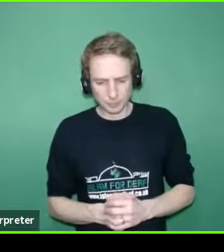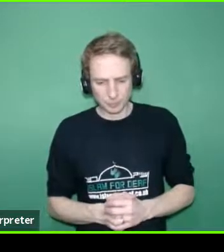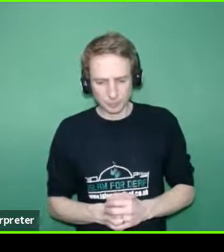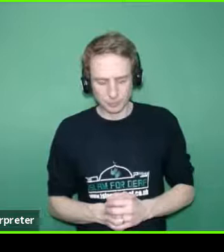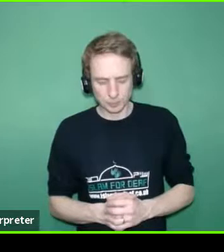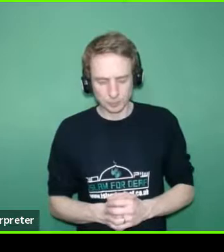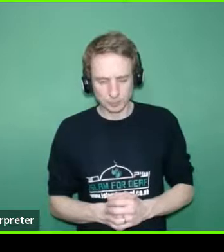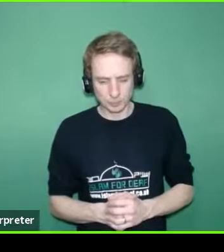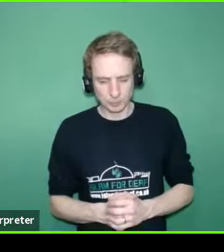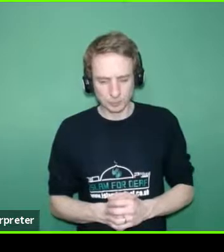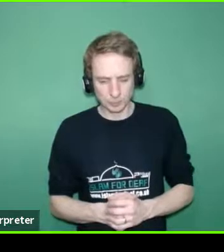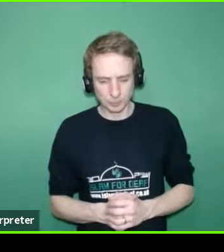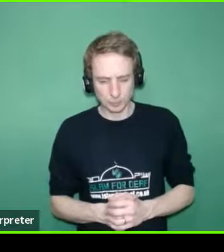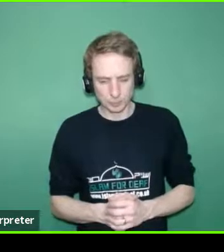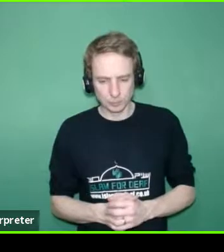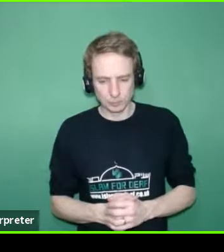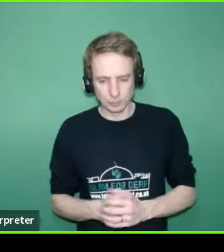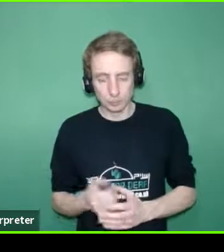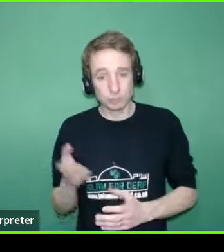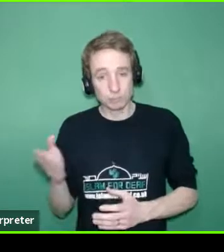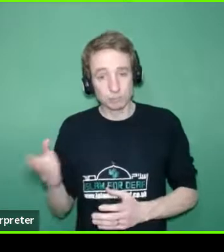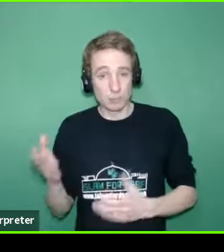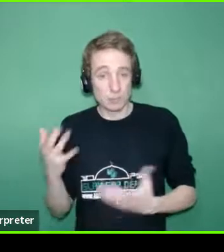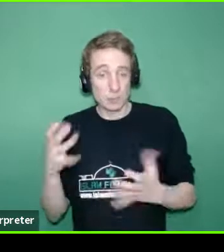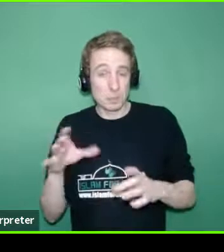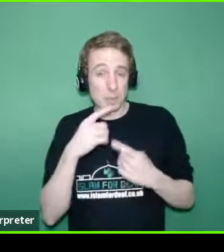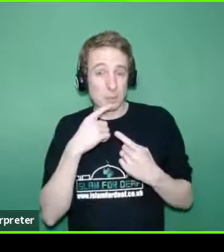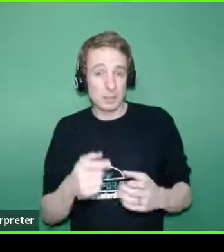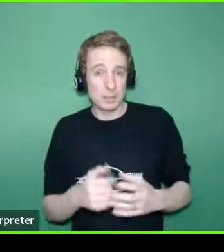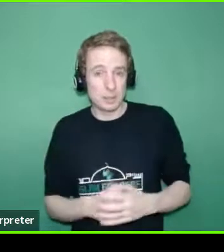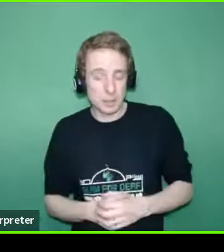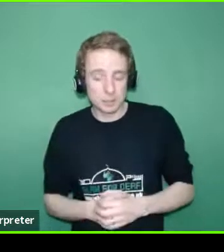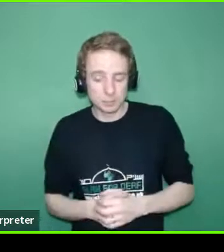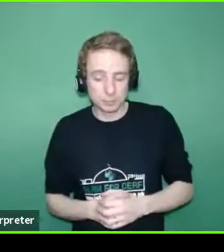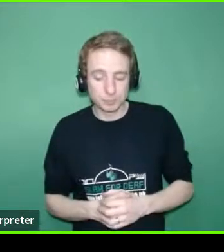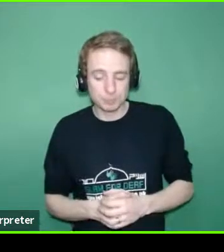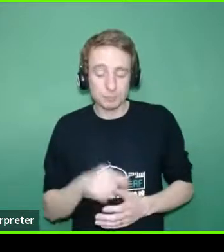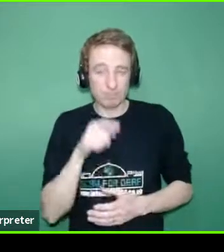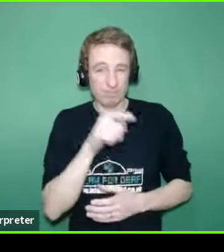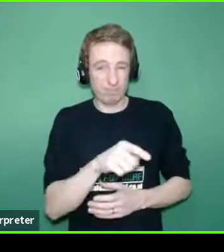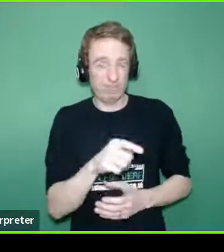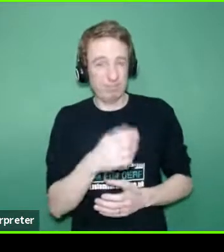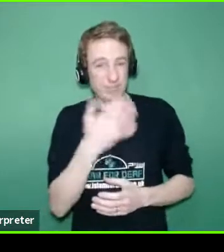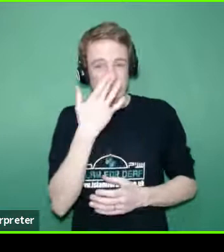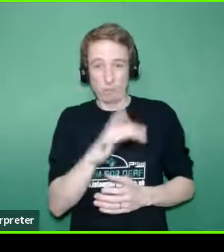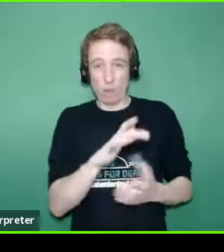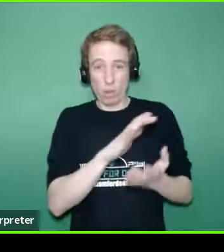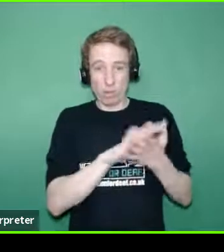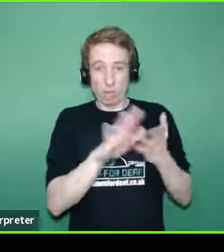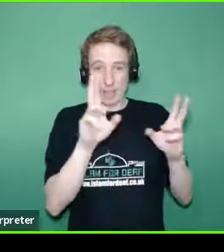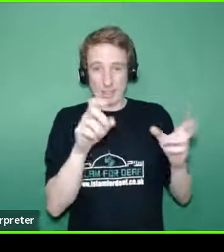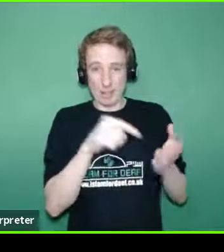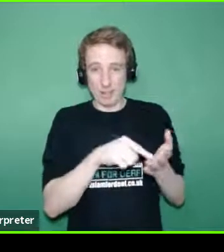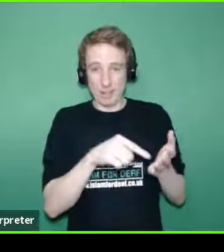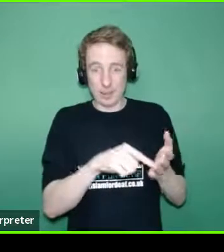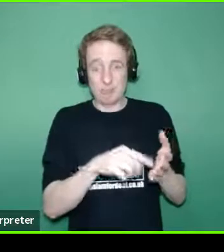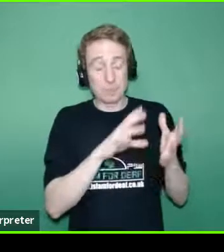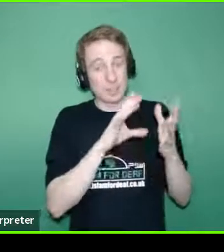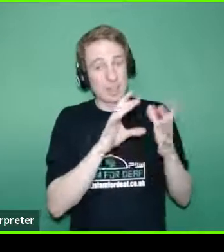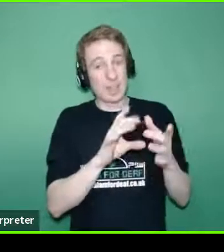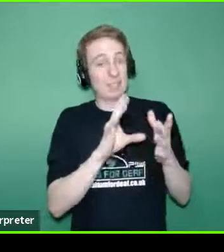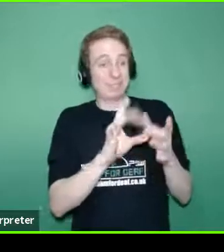And he mentioned that the narration that has been mentioned about this prayer,